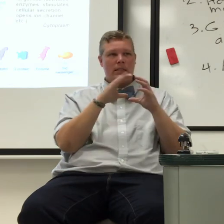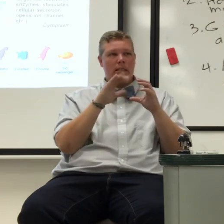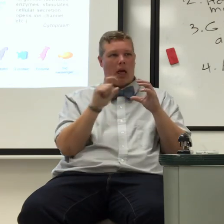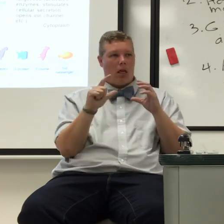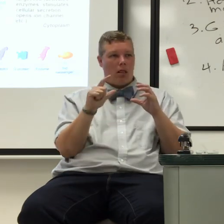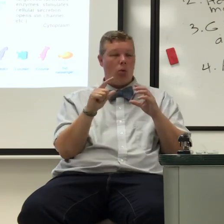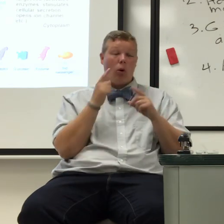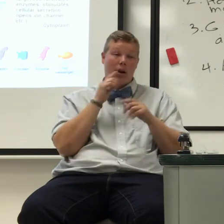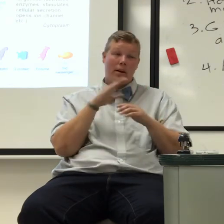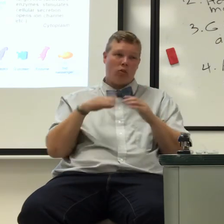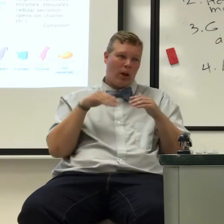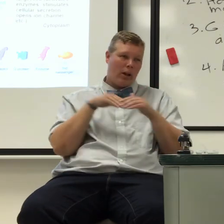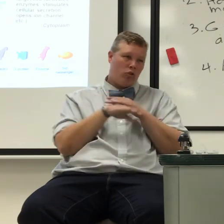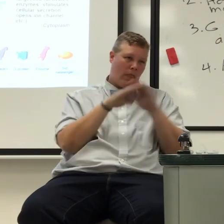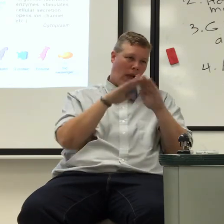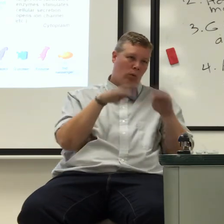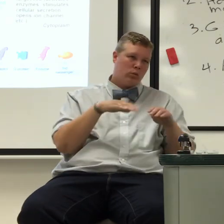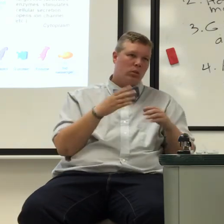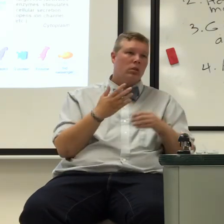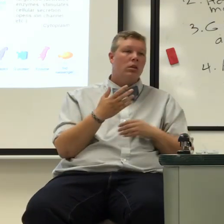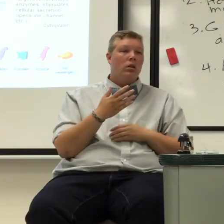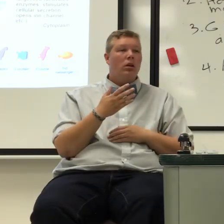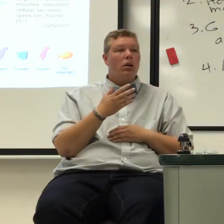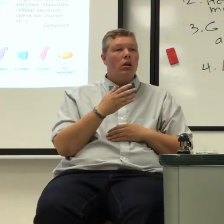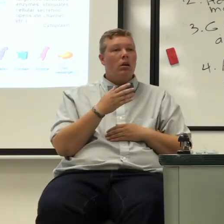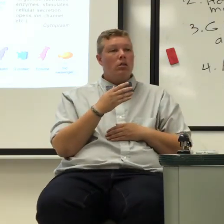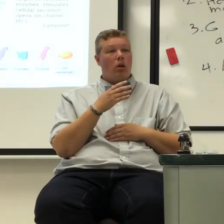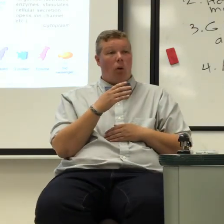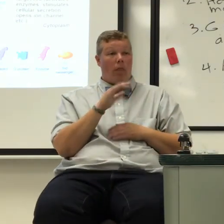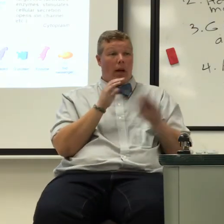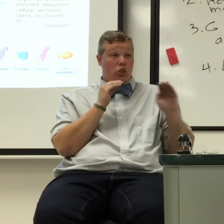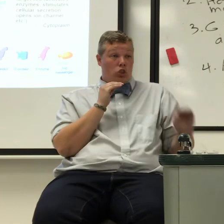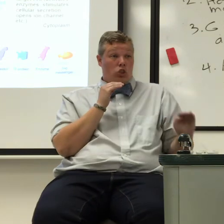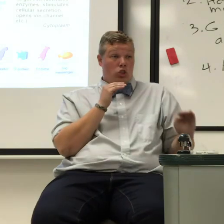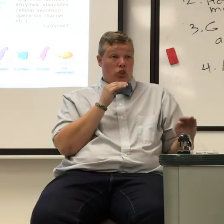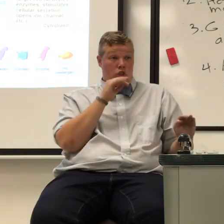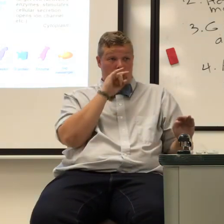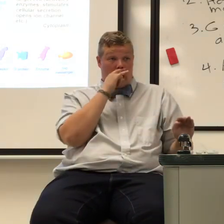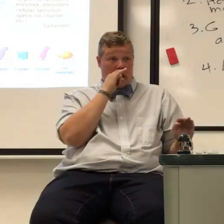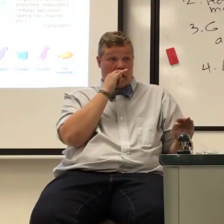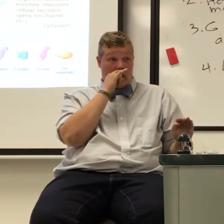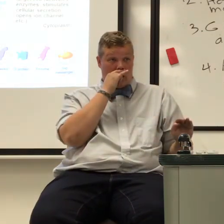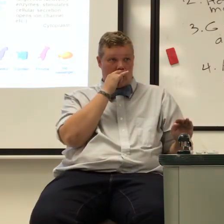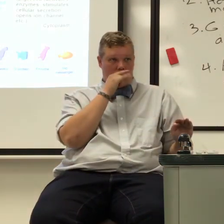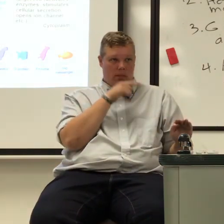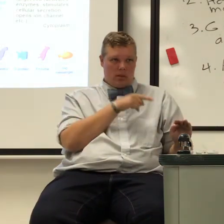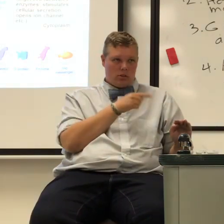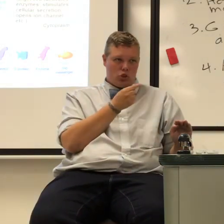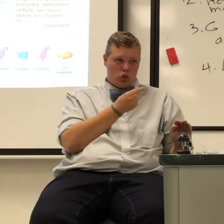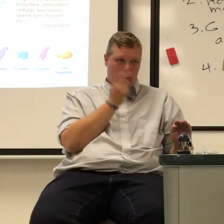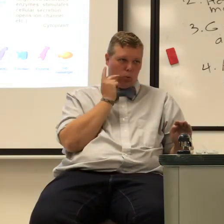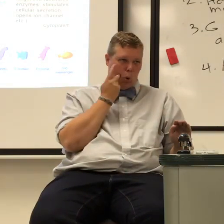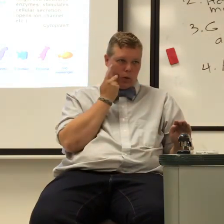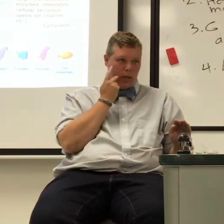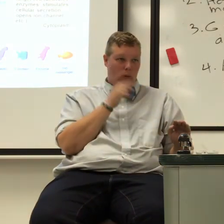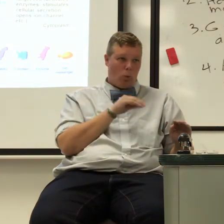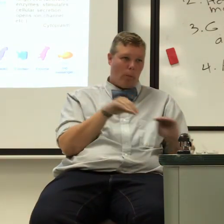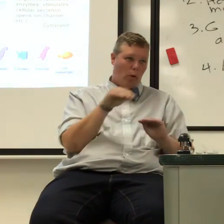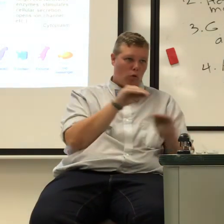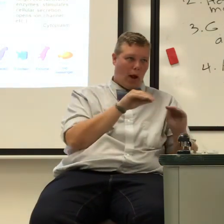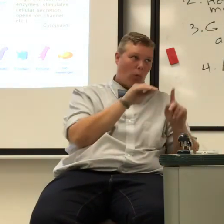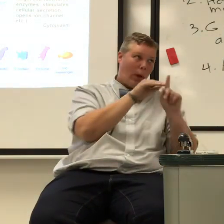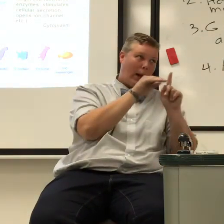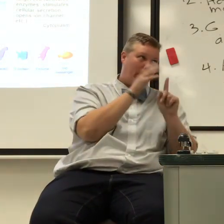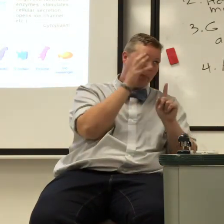the small child is kind of like, this activated G protein that moves and does other things. The point is,